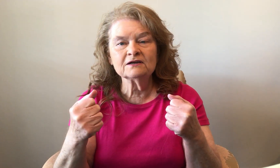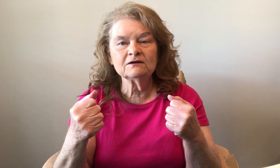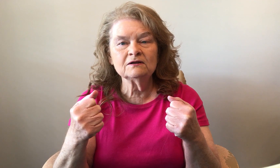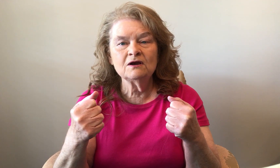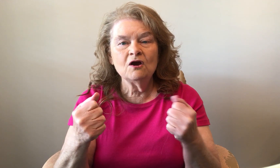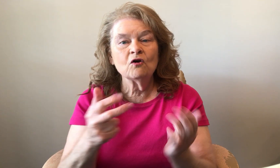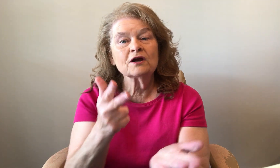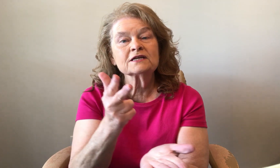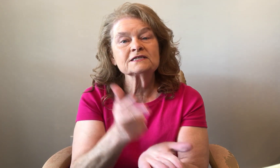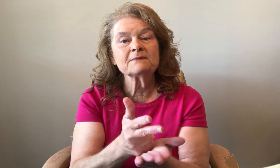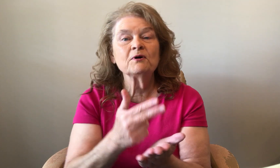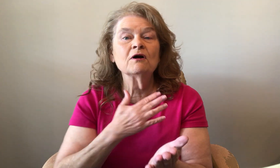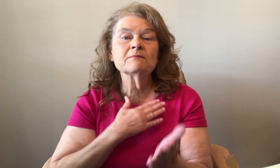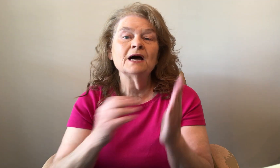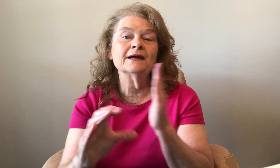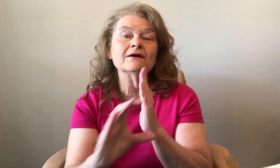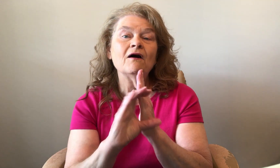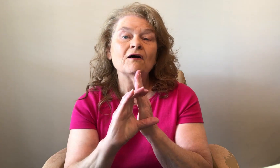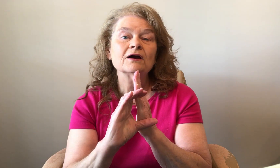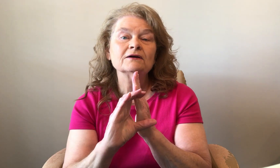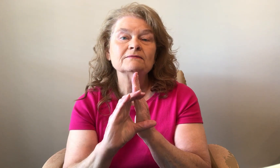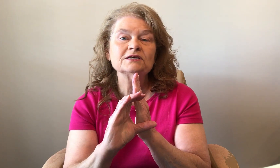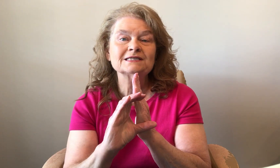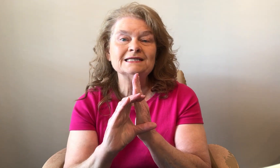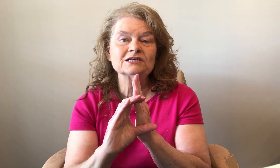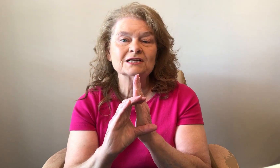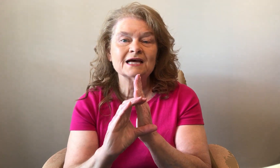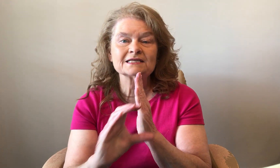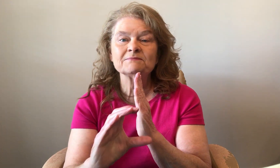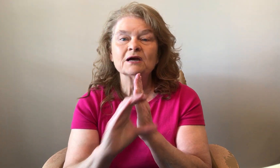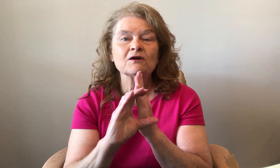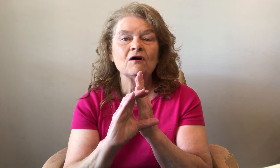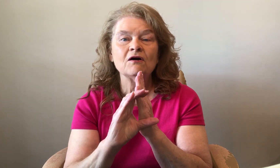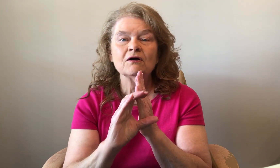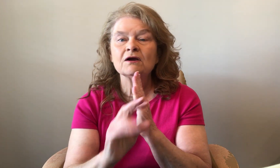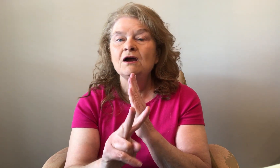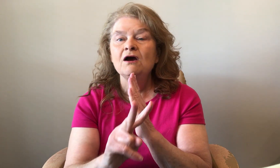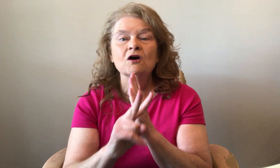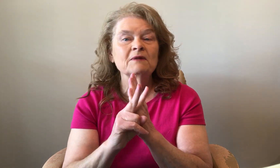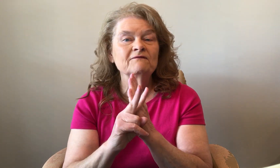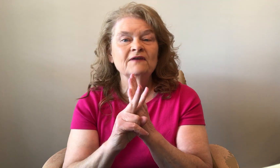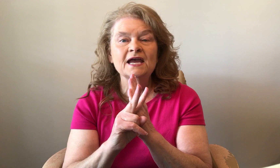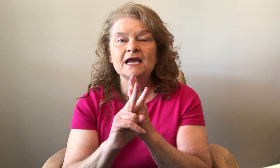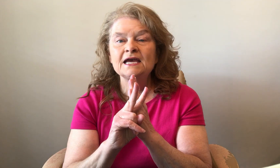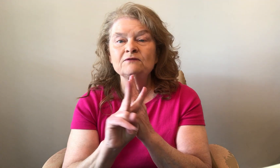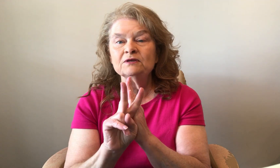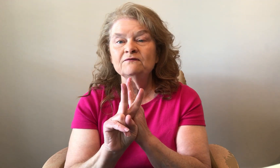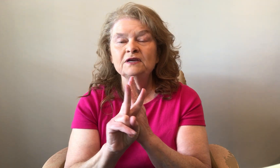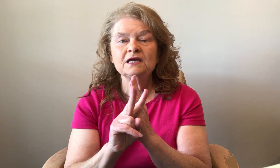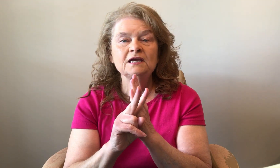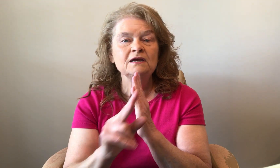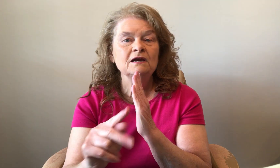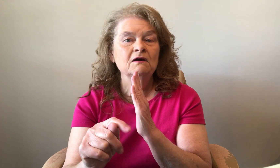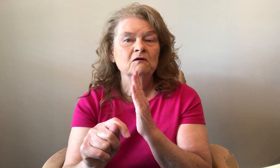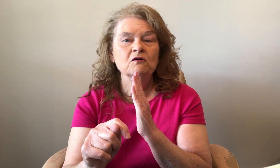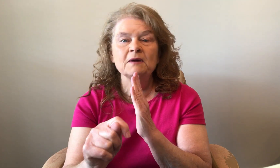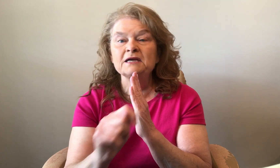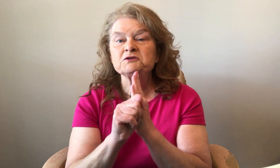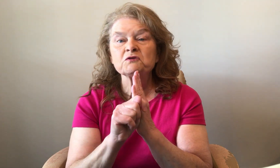vehicle, or you could say park my car. Just initialize it. My car, or my van with a V, or my